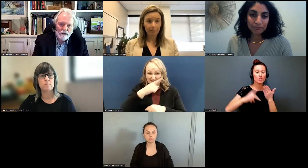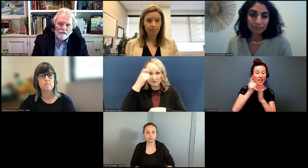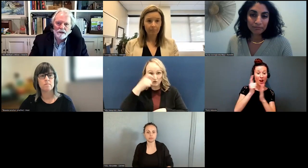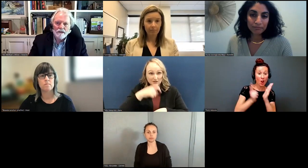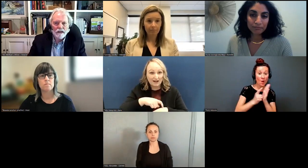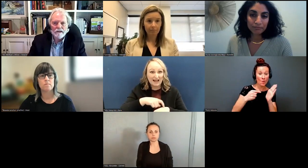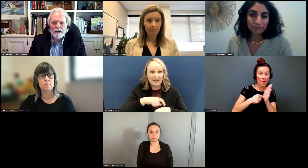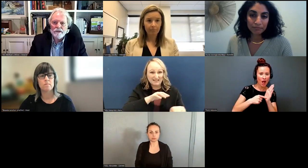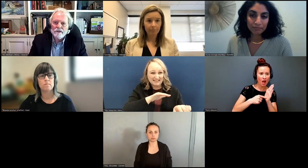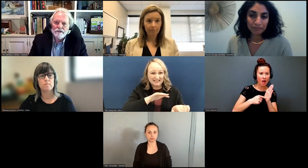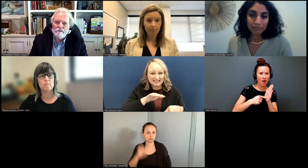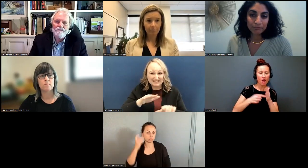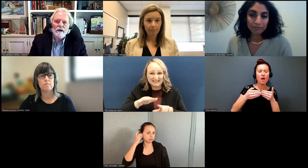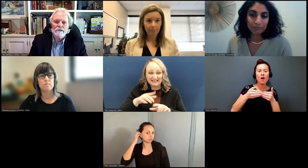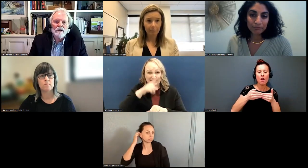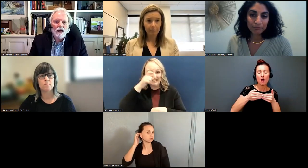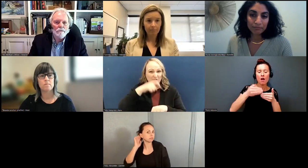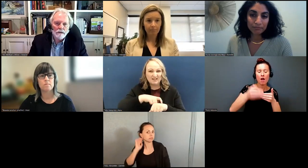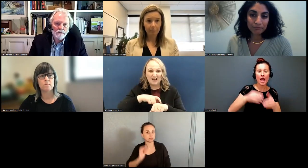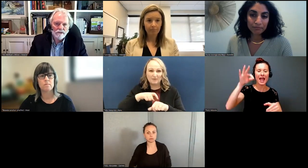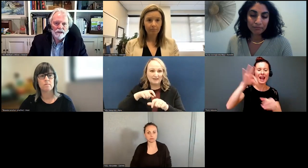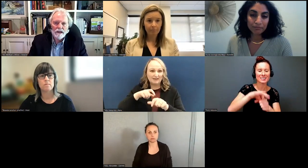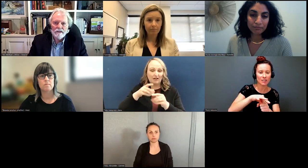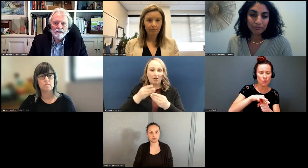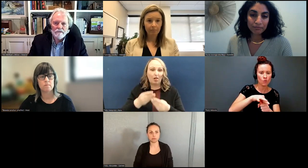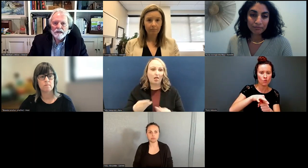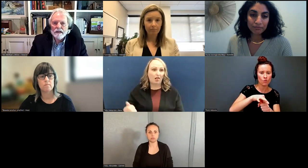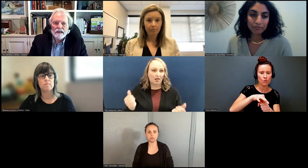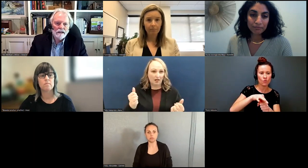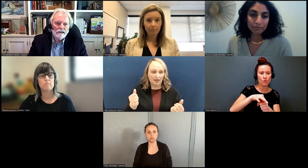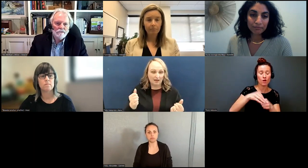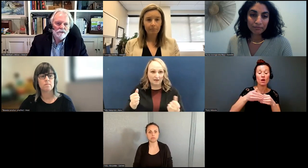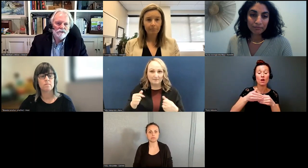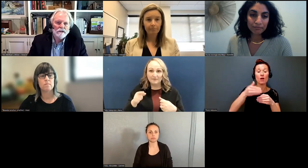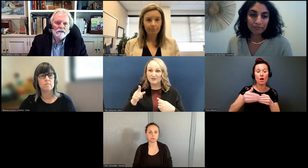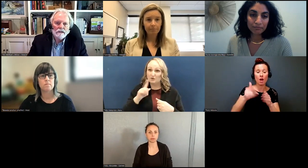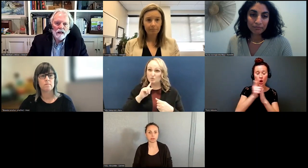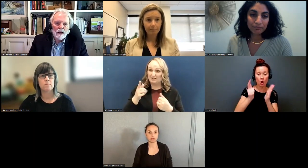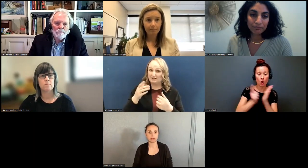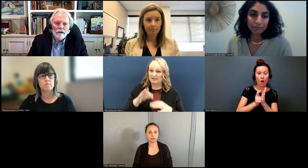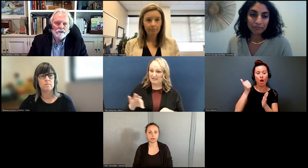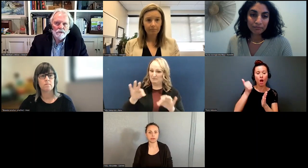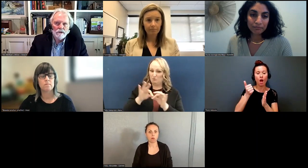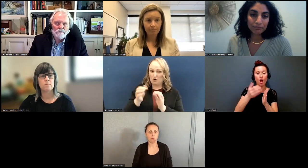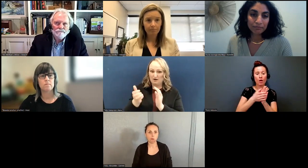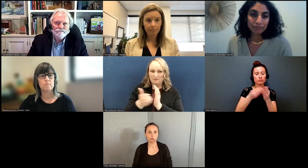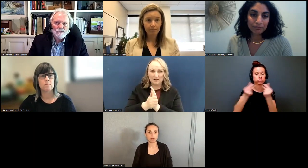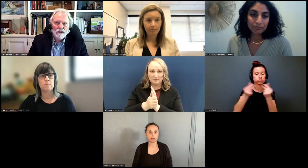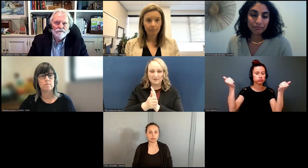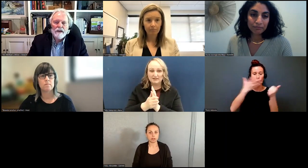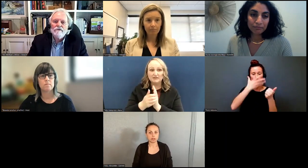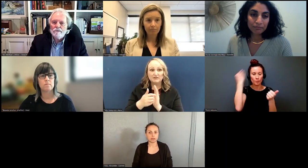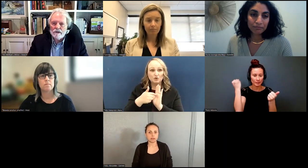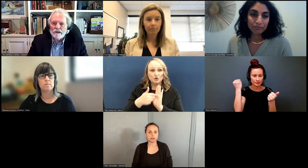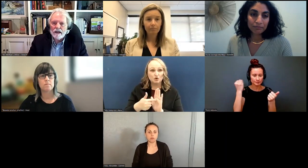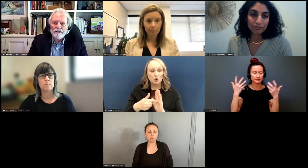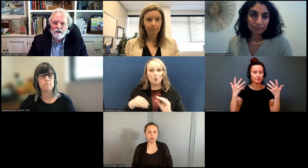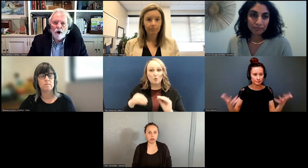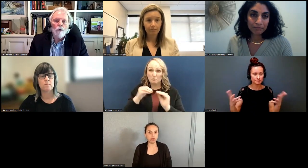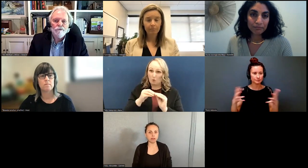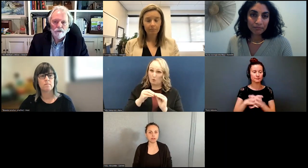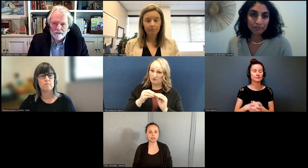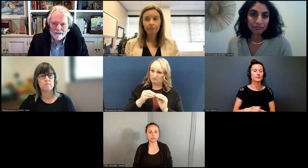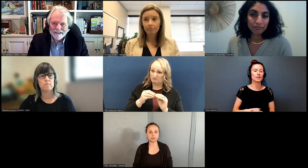past the bill. But on the other hand, these are profound amendments that really would signal a much more favorable and I